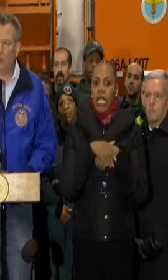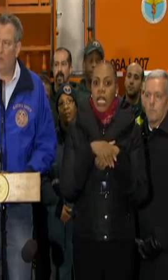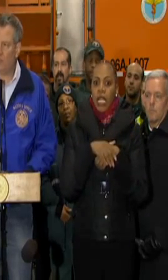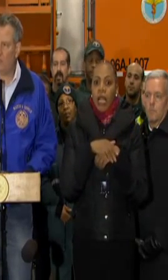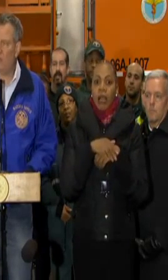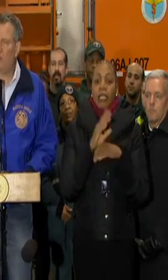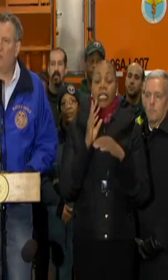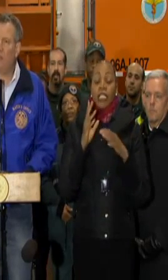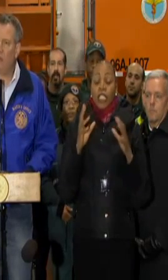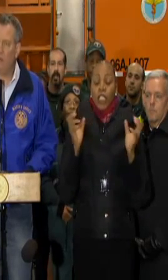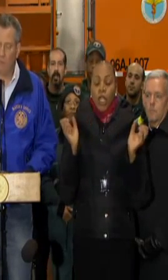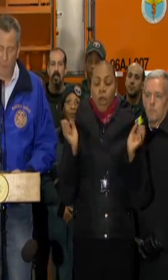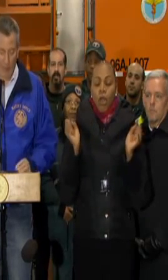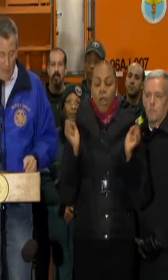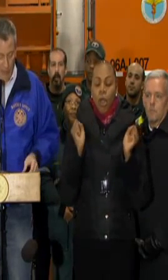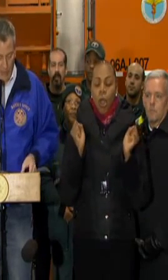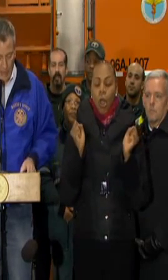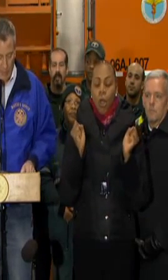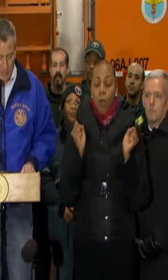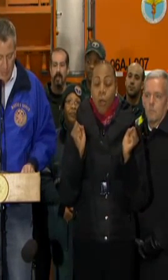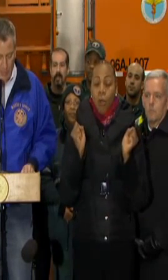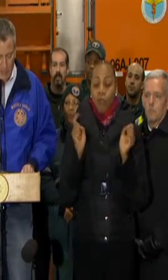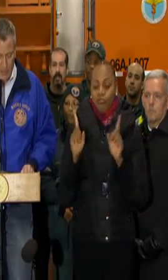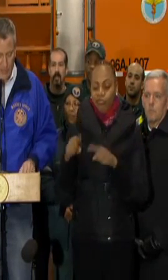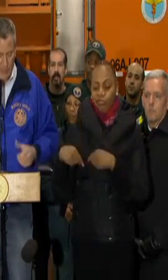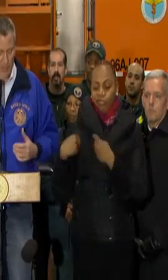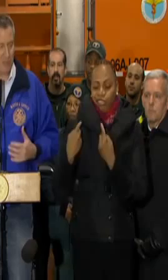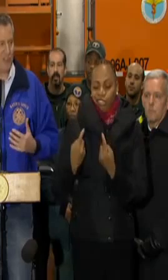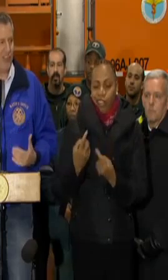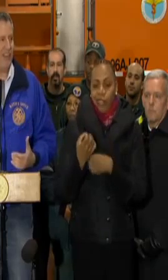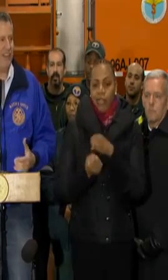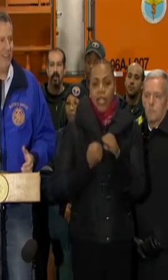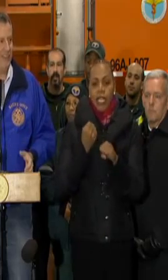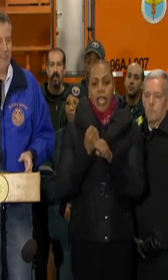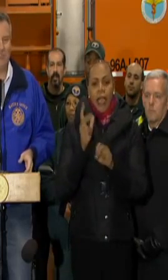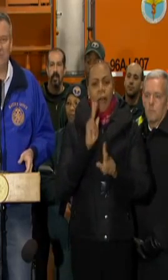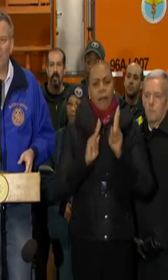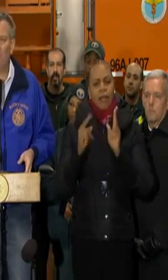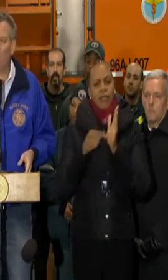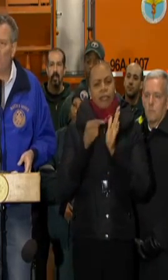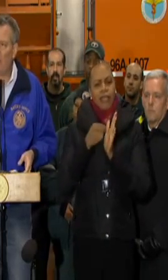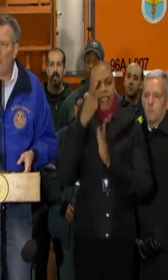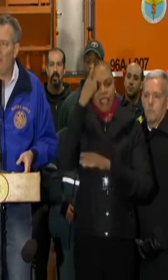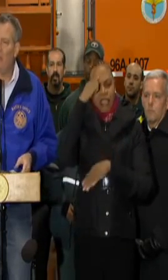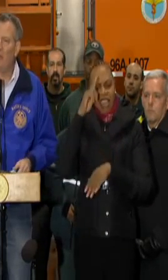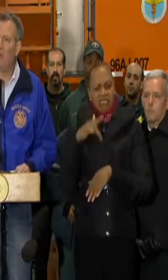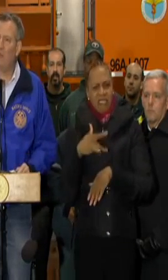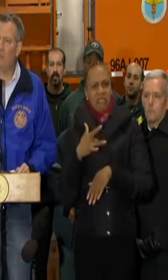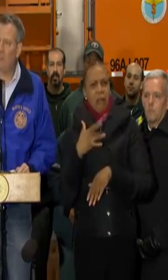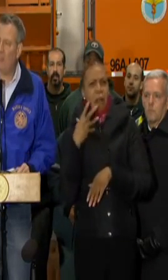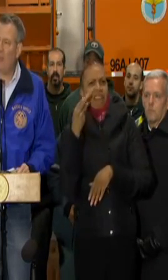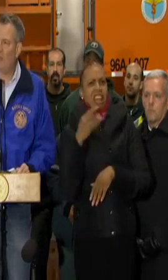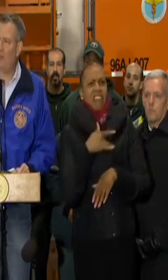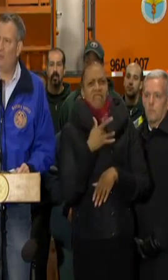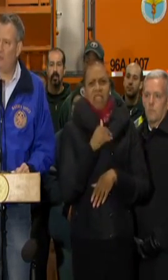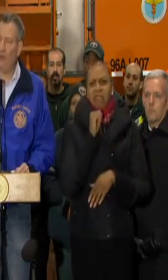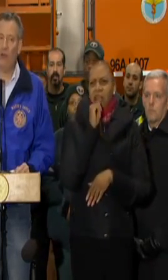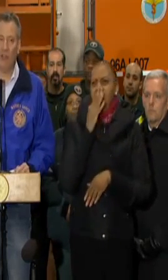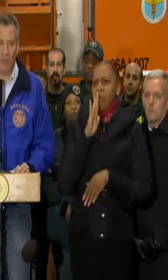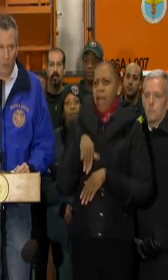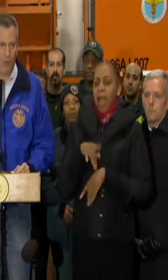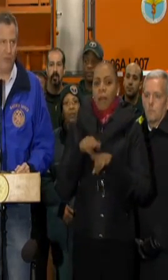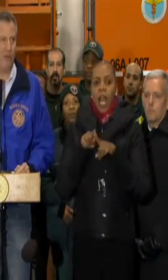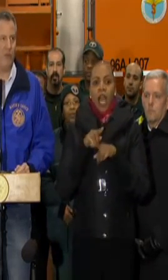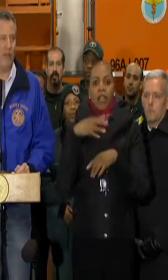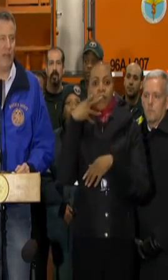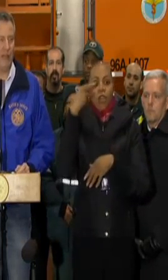is the coldest it's been all year, and people, I think, sometimes think it doesn't feel so bad, but if you stay out there too long,